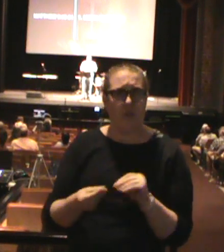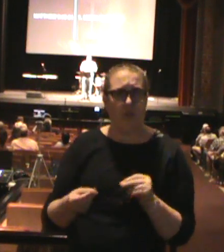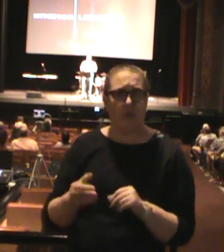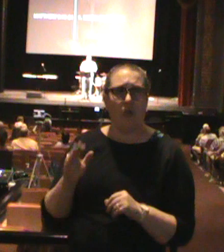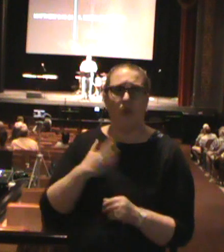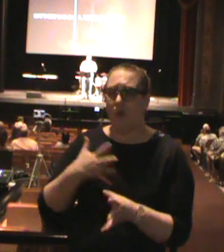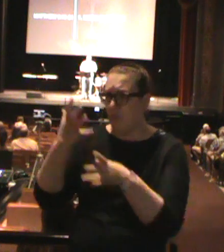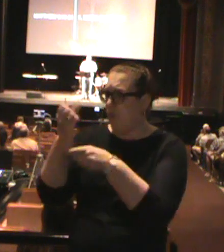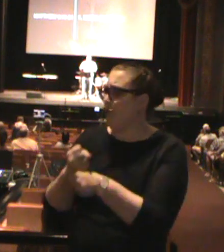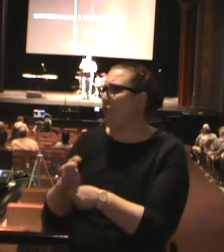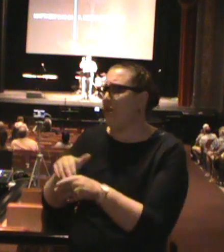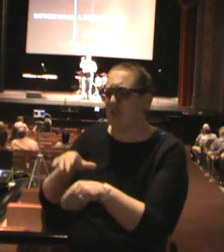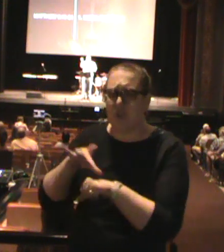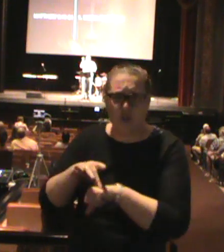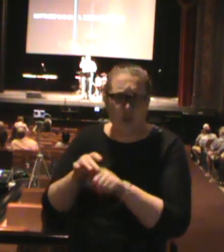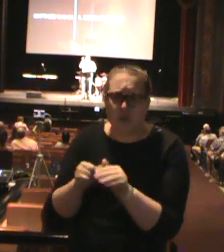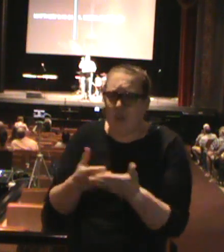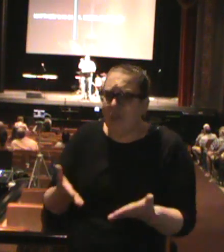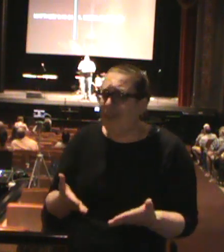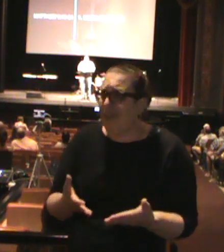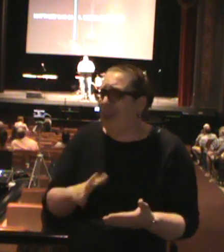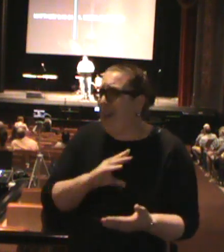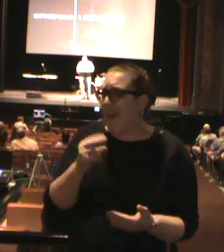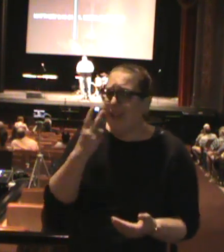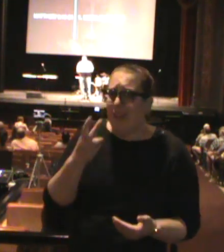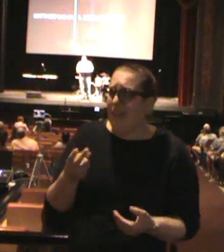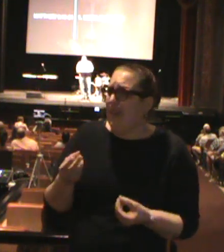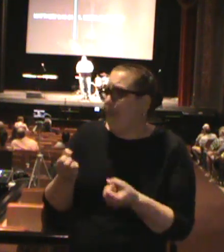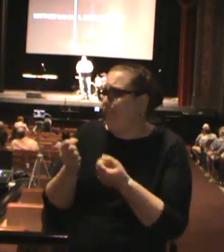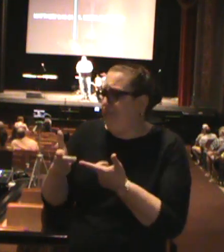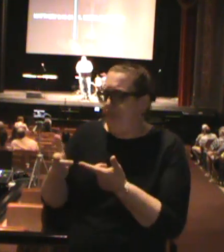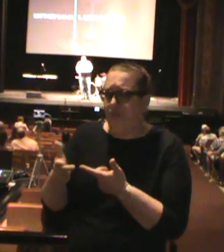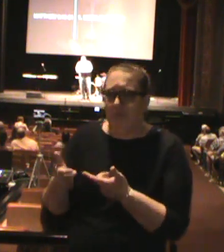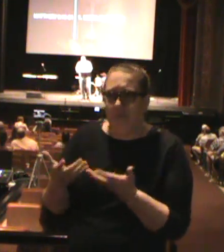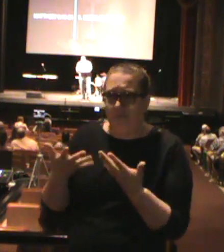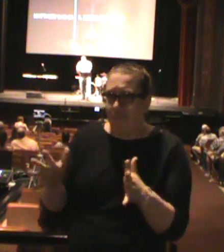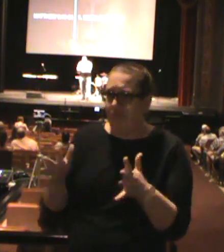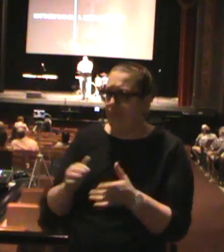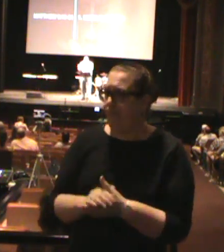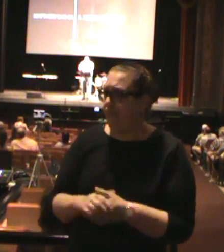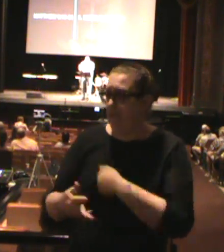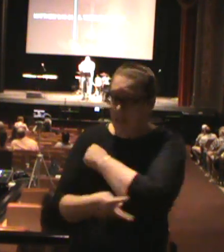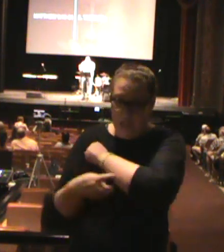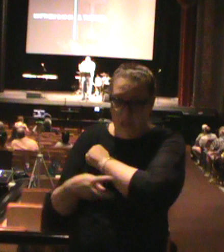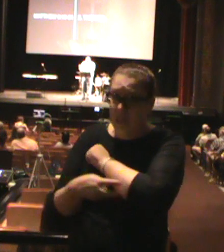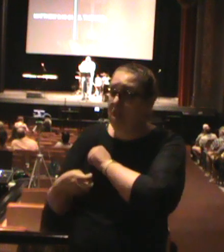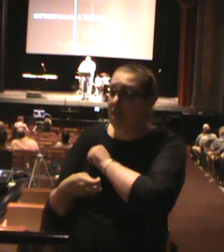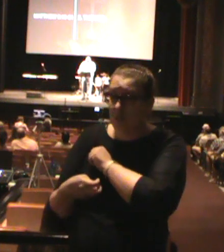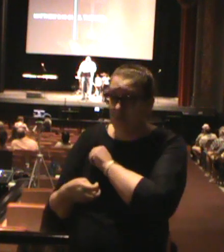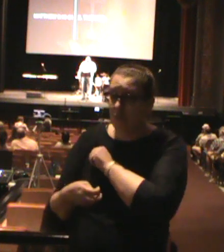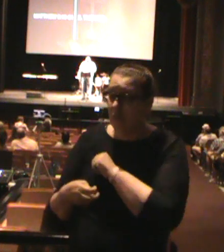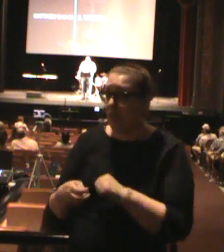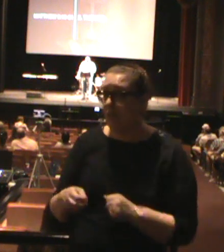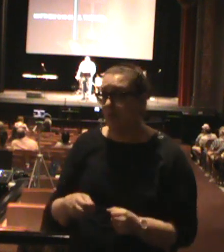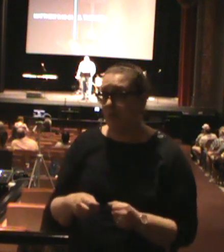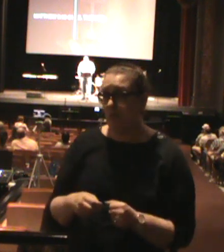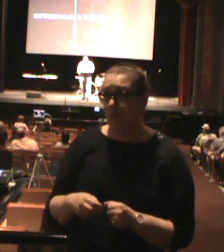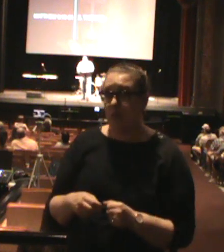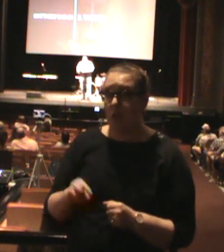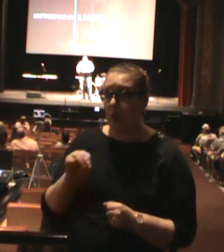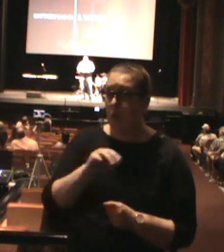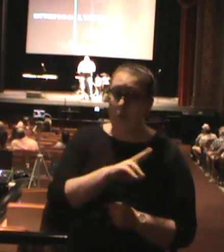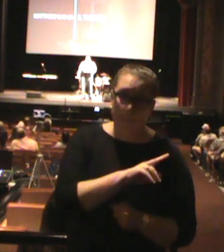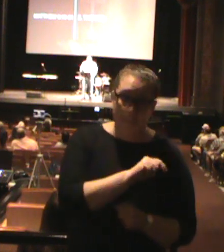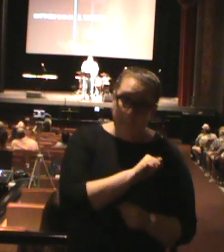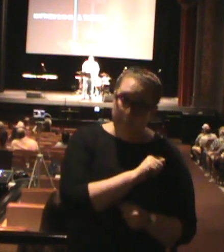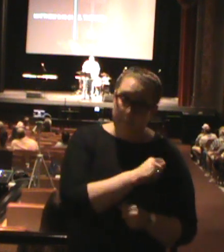in earthly things and we see it gone in an instant. We have thieves, which is the other analogy that they use here. Moth and rust are